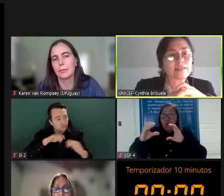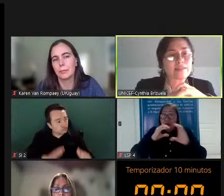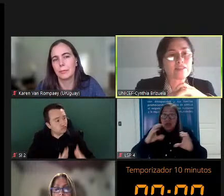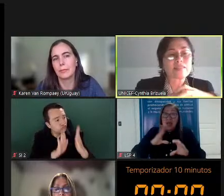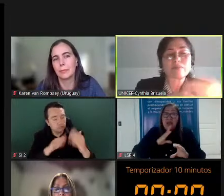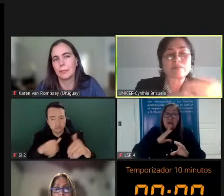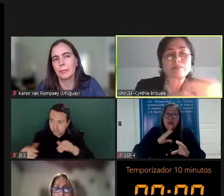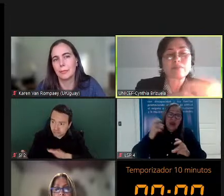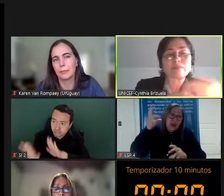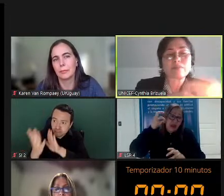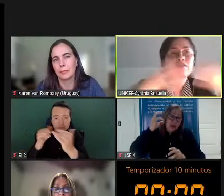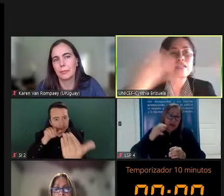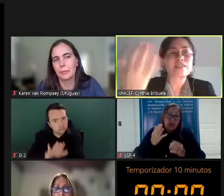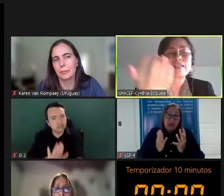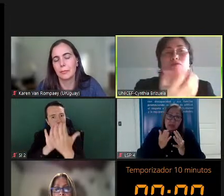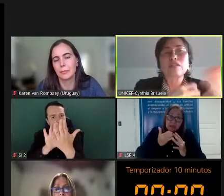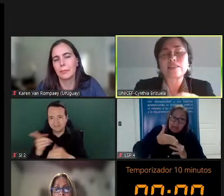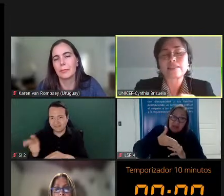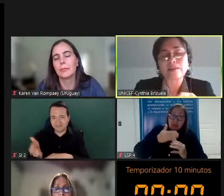meet